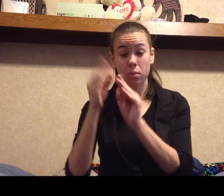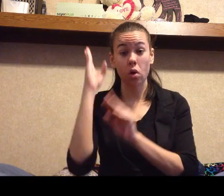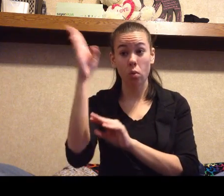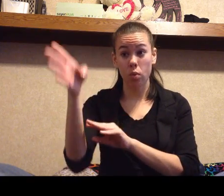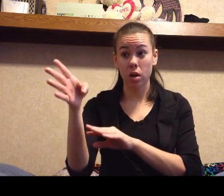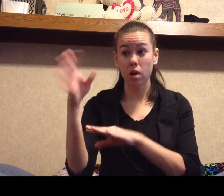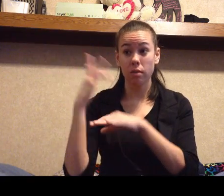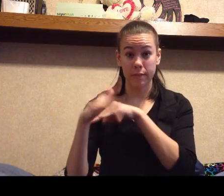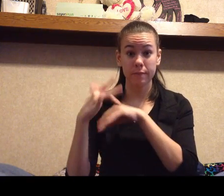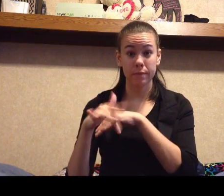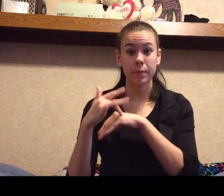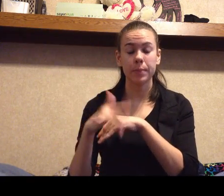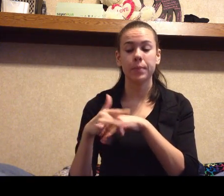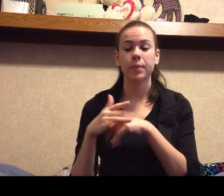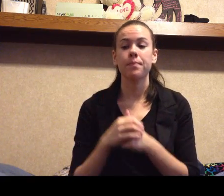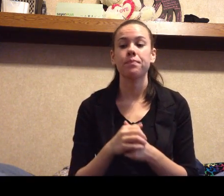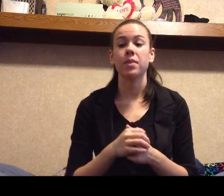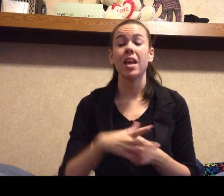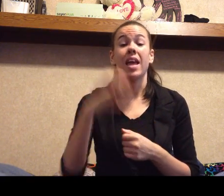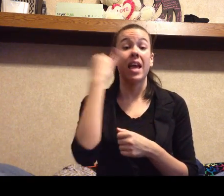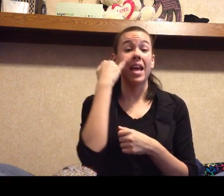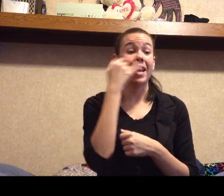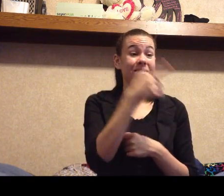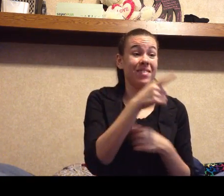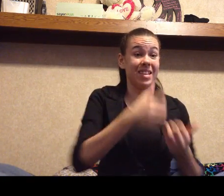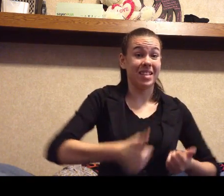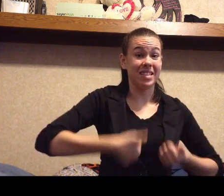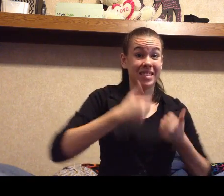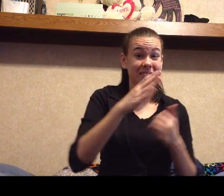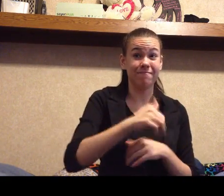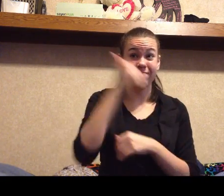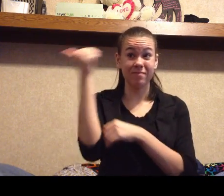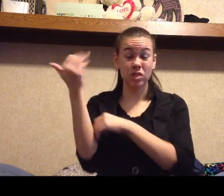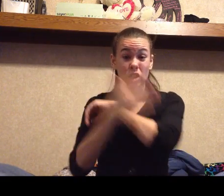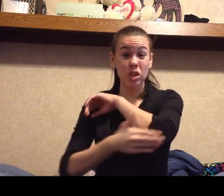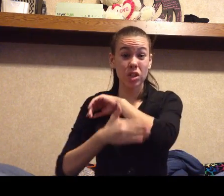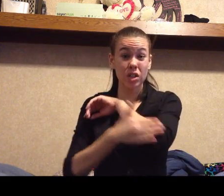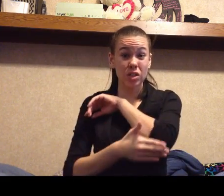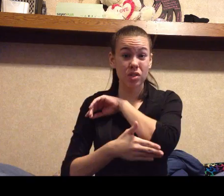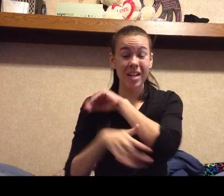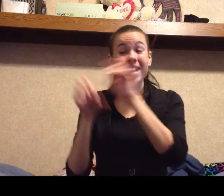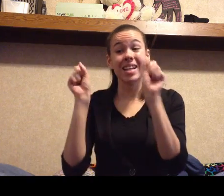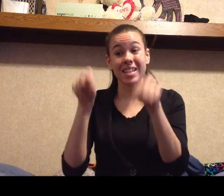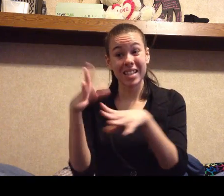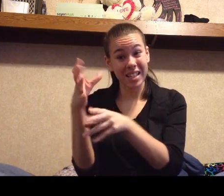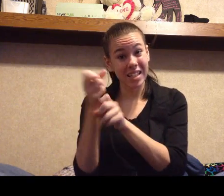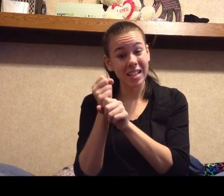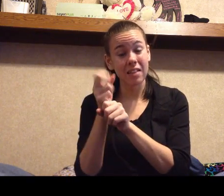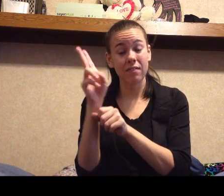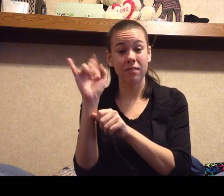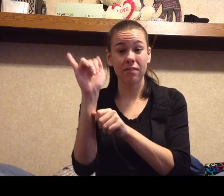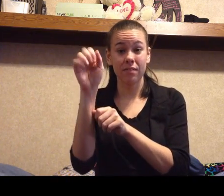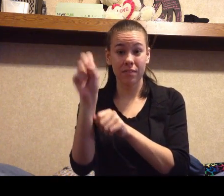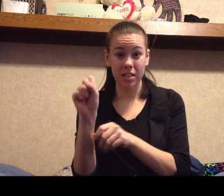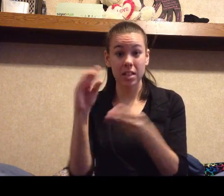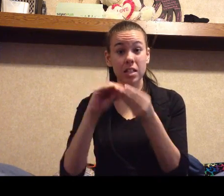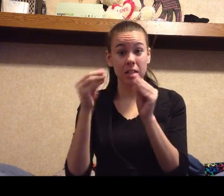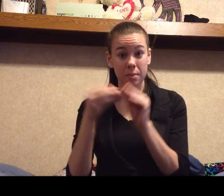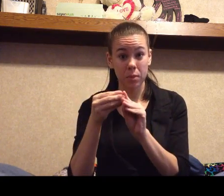when an immigrant visa number becomes available for them, they must then go to their local U.S. consulate in order to